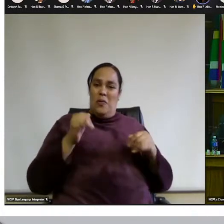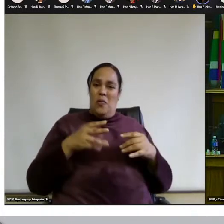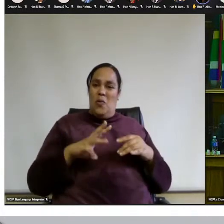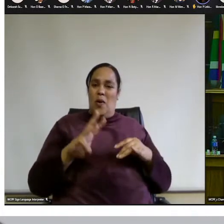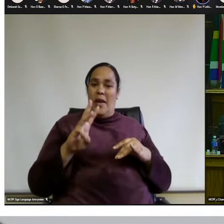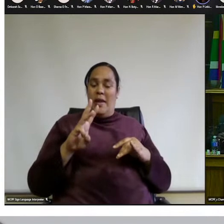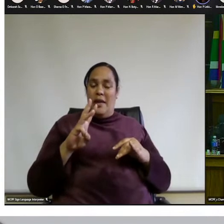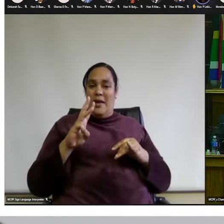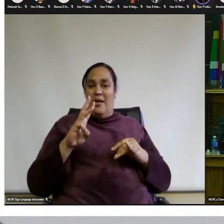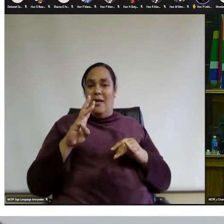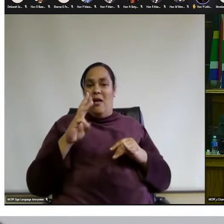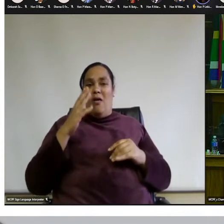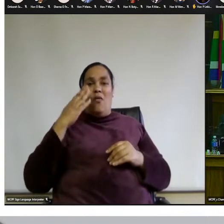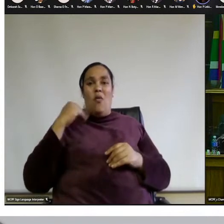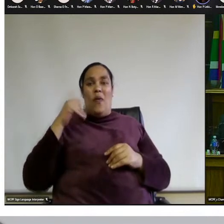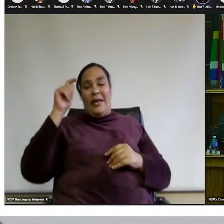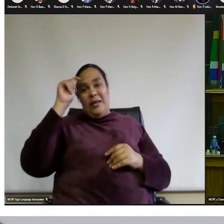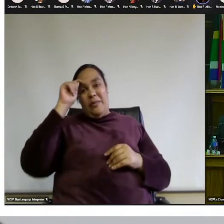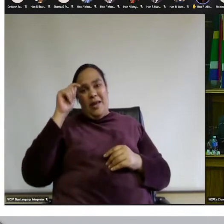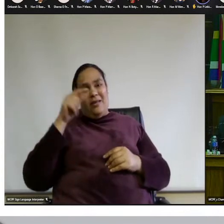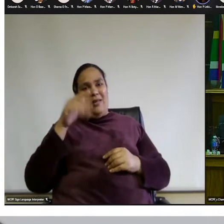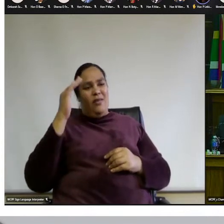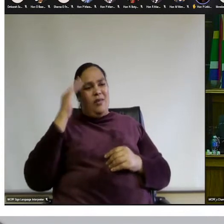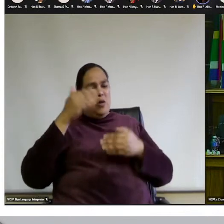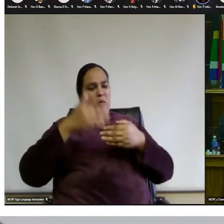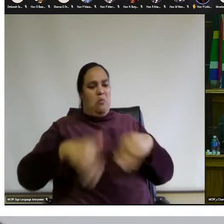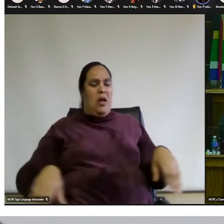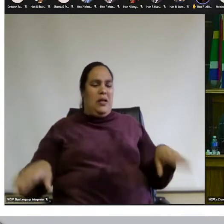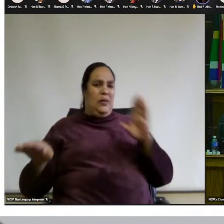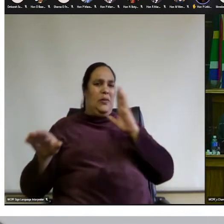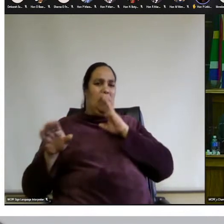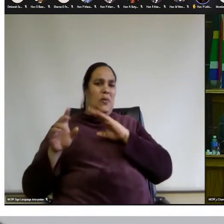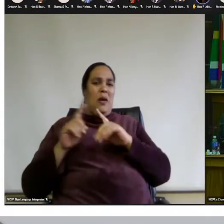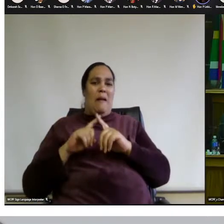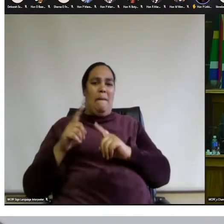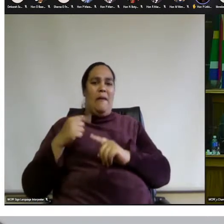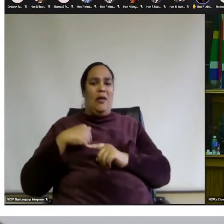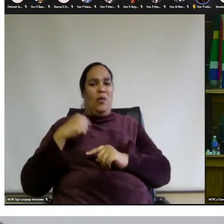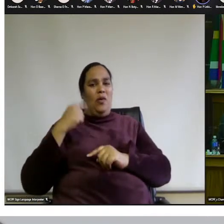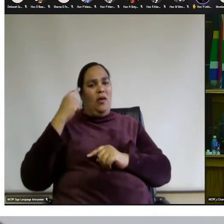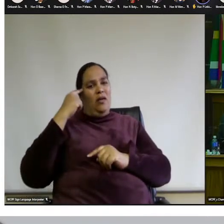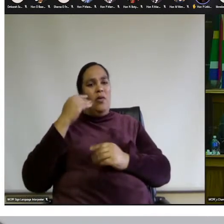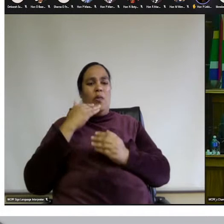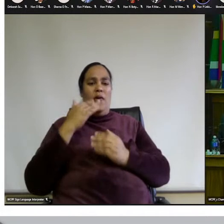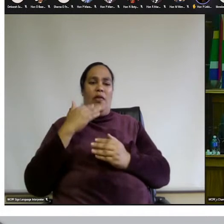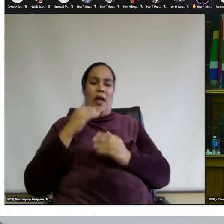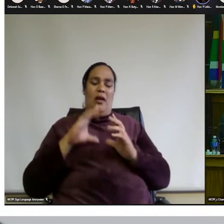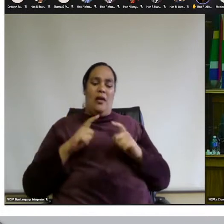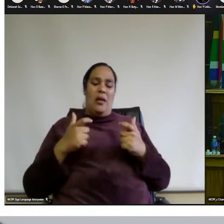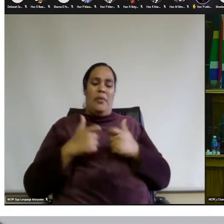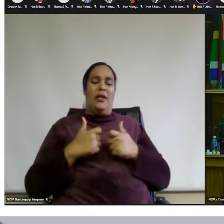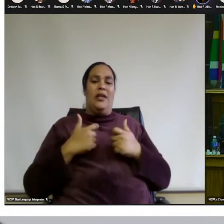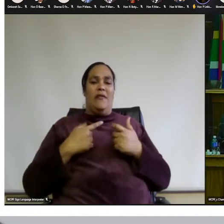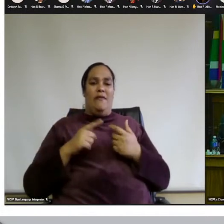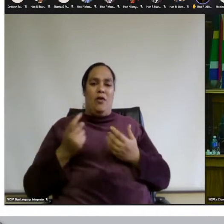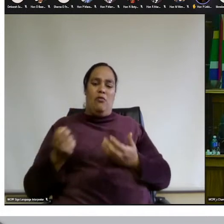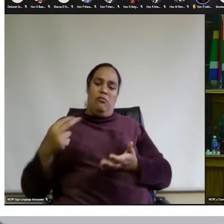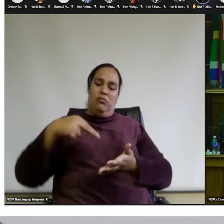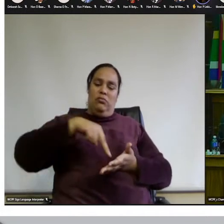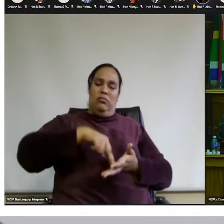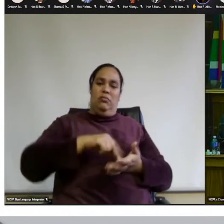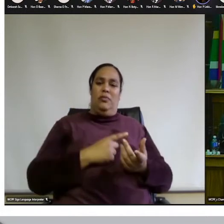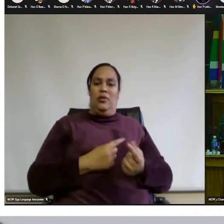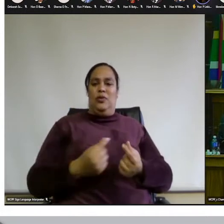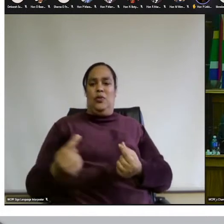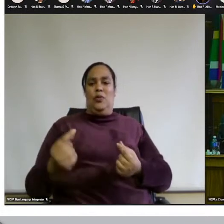comes to some white men knows no bounds. At least we thank the Conduct Committee for rising to the occasion.